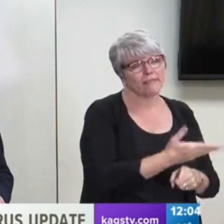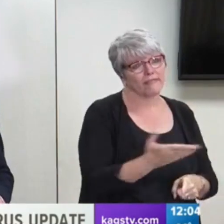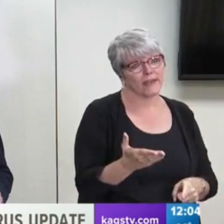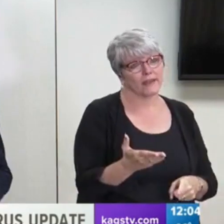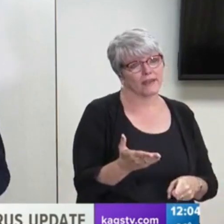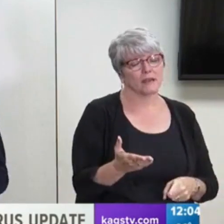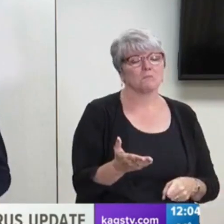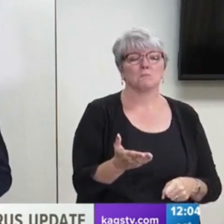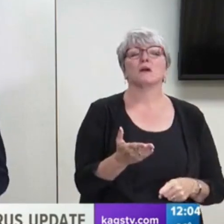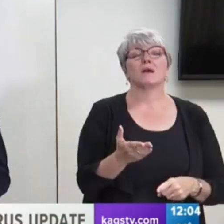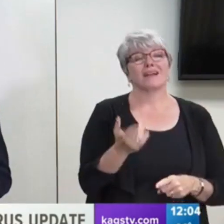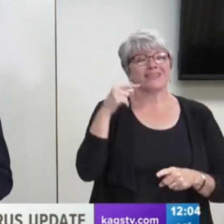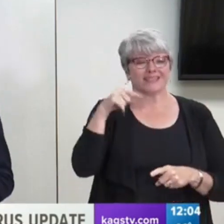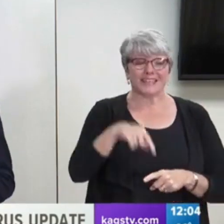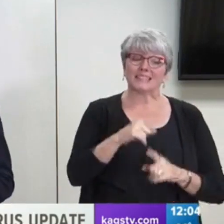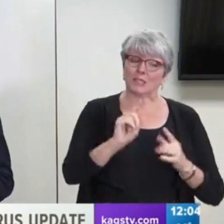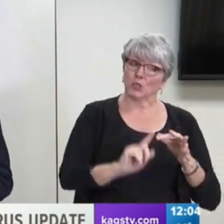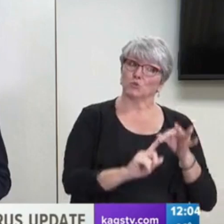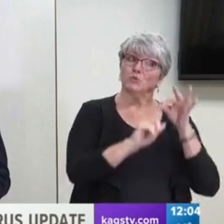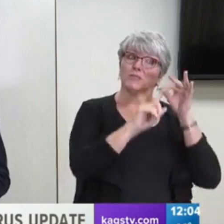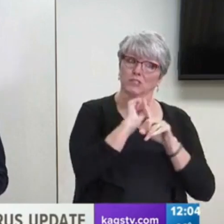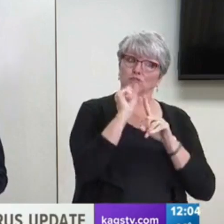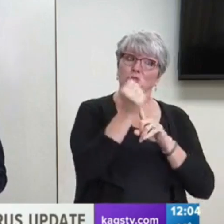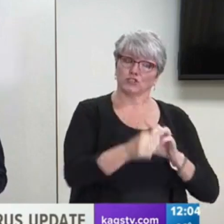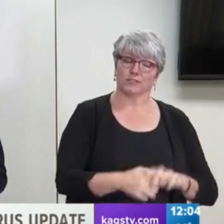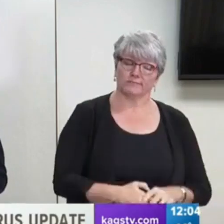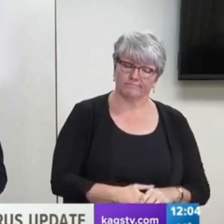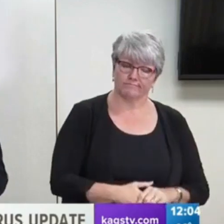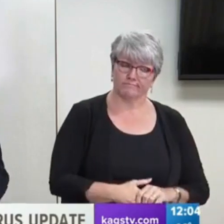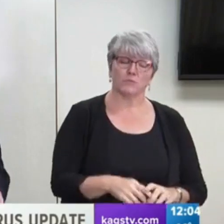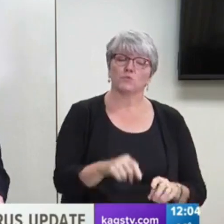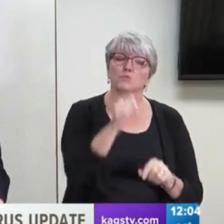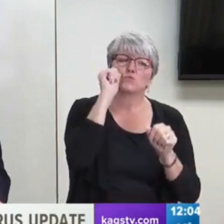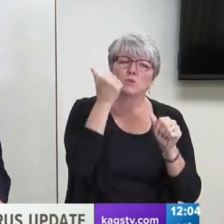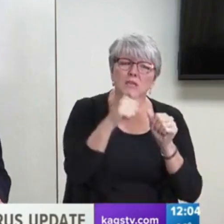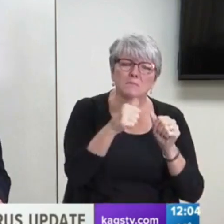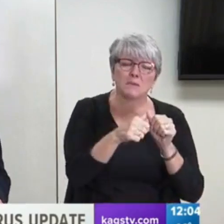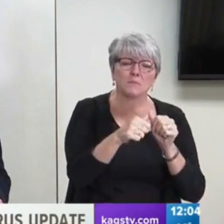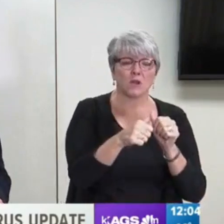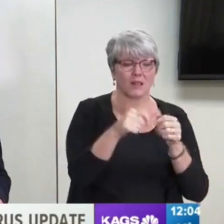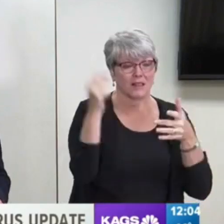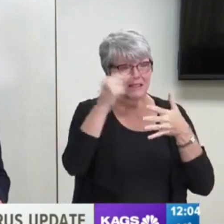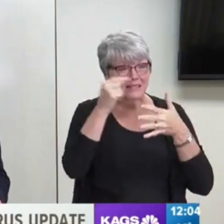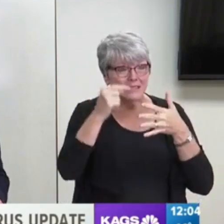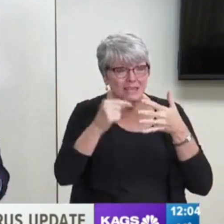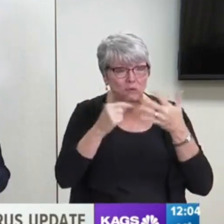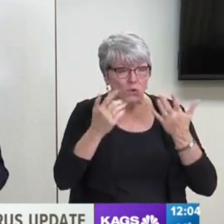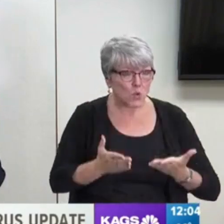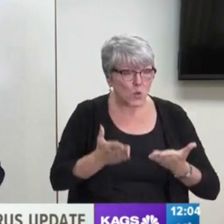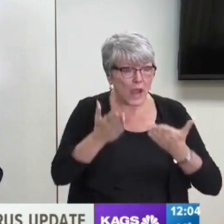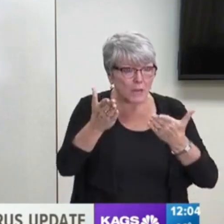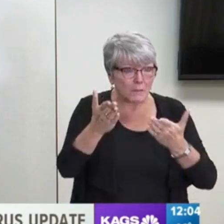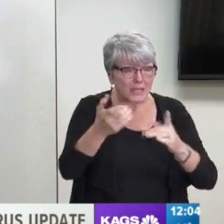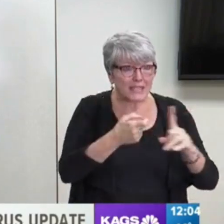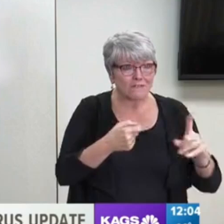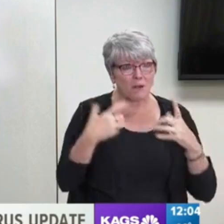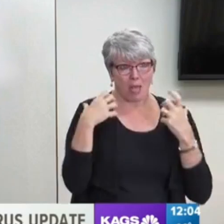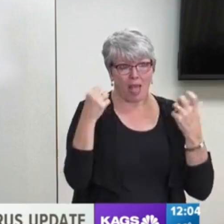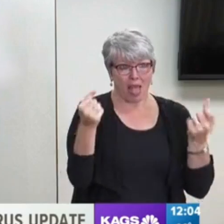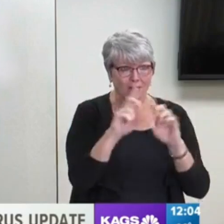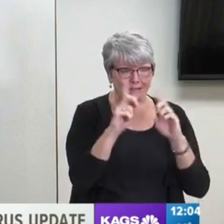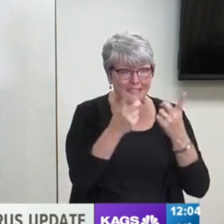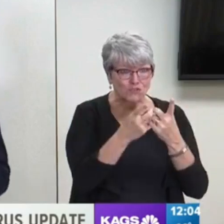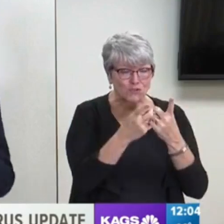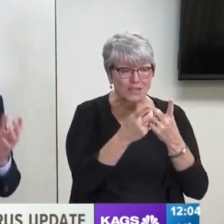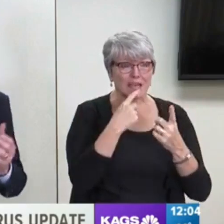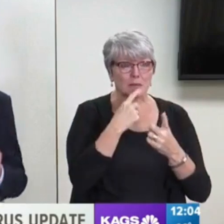By all definitions, this is a unique situation. Let us keep in mind that the measures that we have recommended from the health district and that have